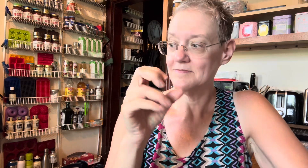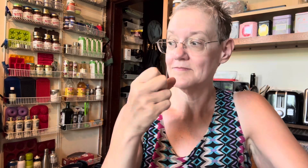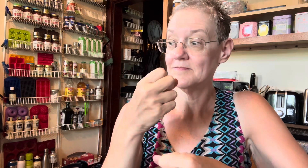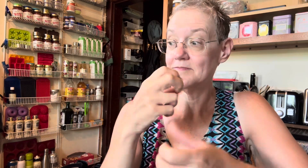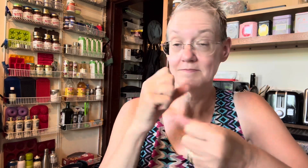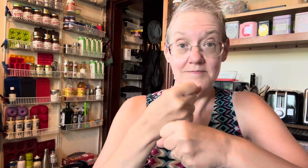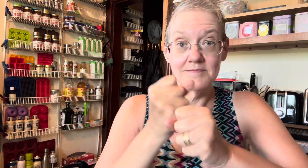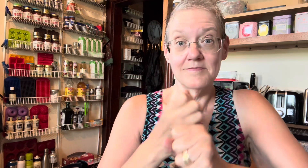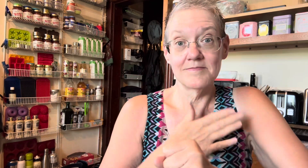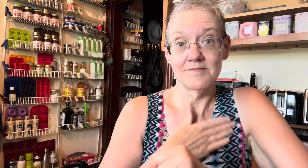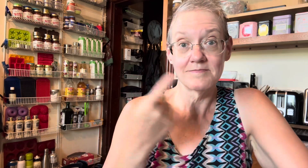net carbs,